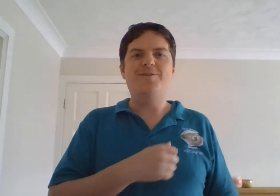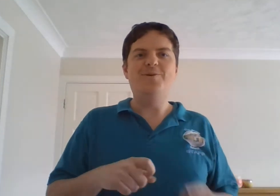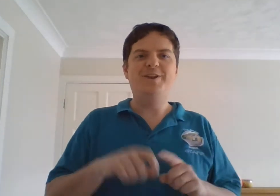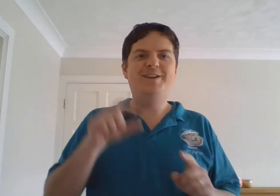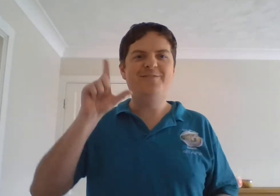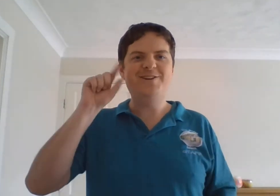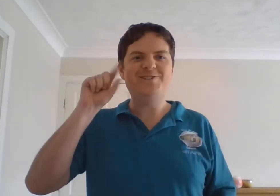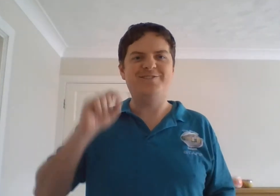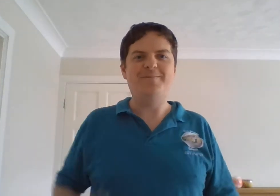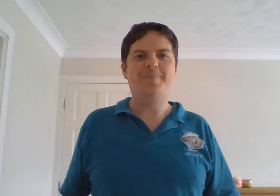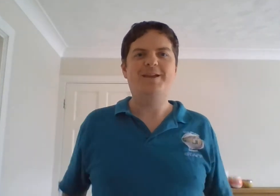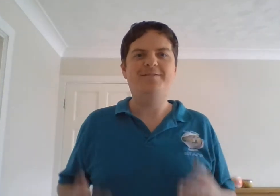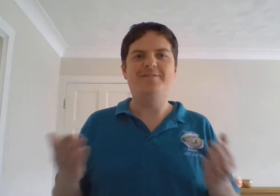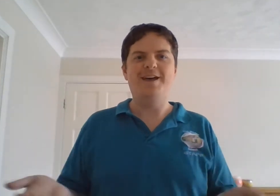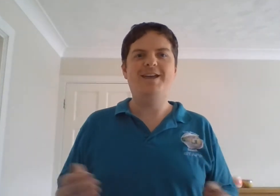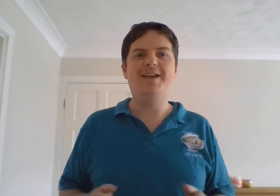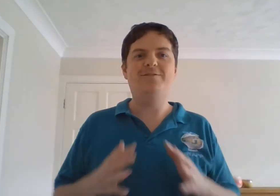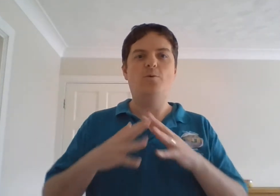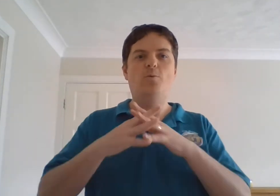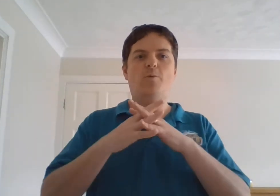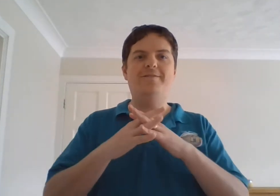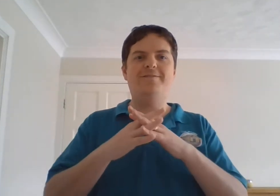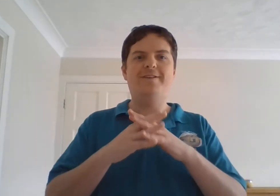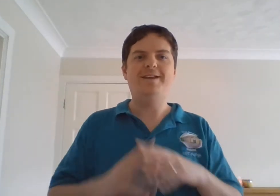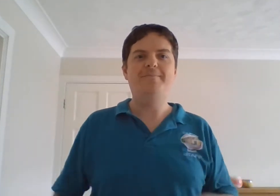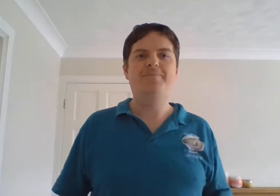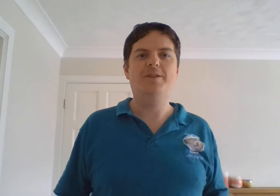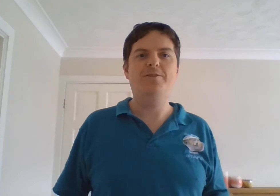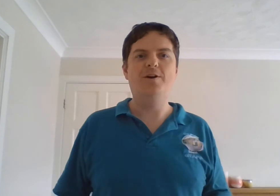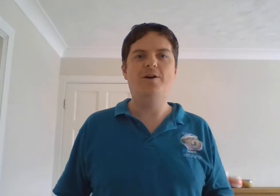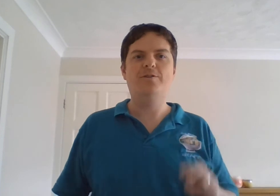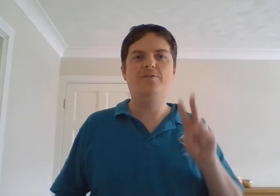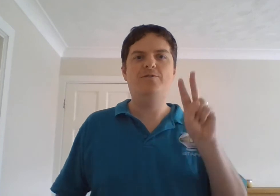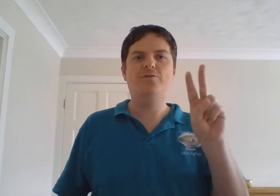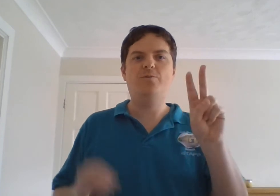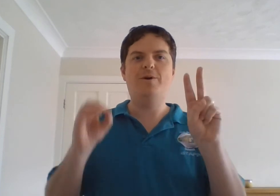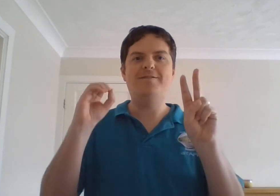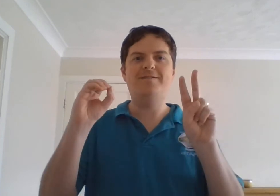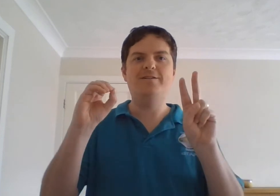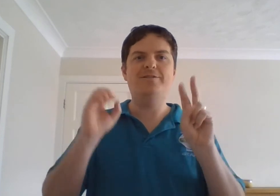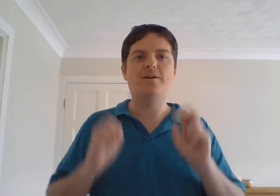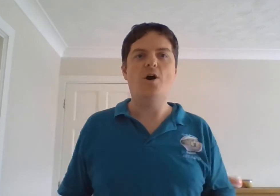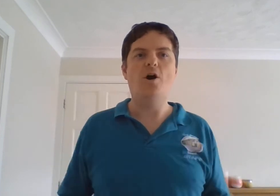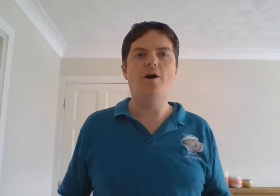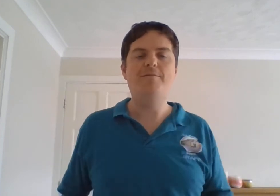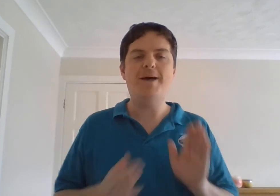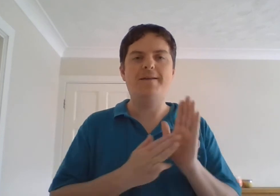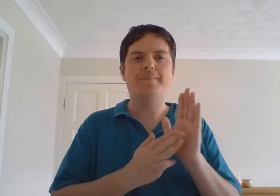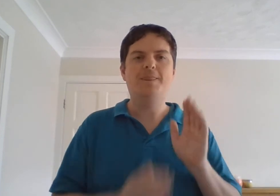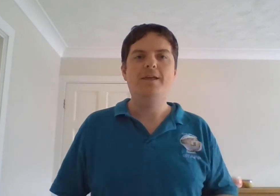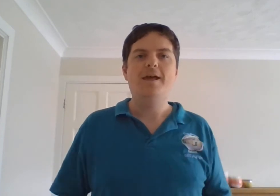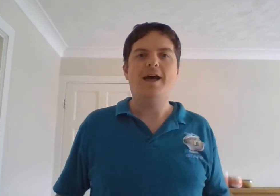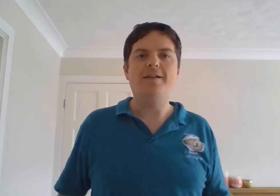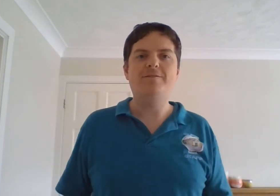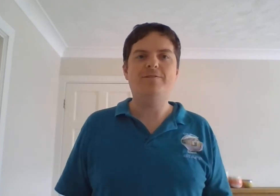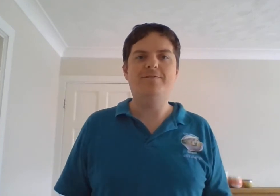Good morning, Kingfishers. Today is Wednesday, the 20th of May. And